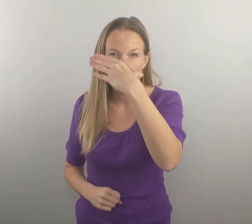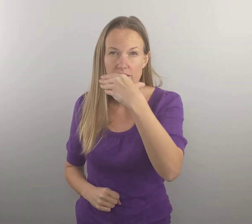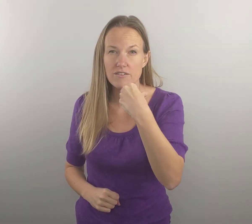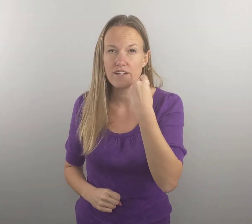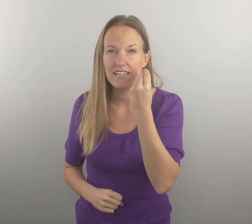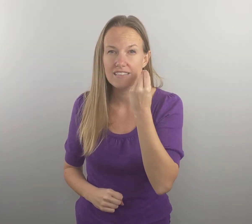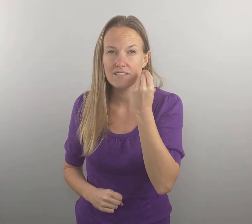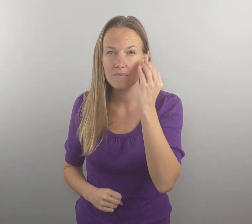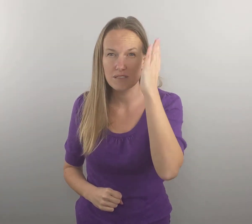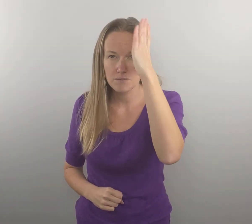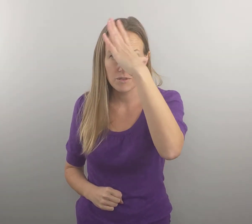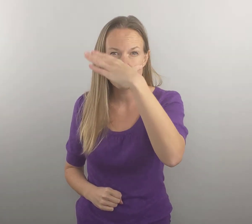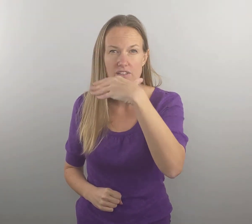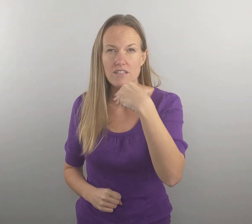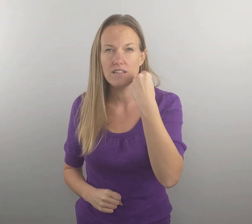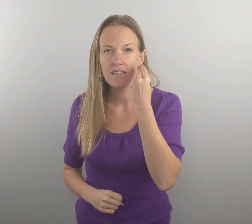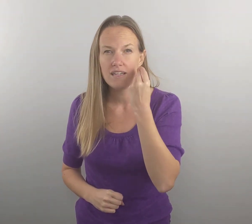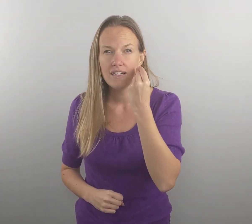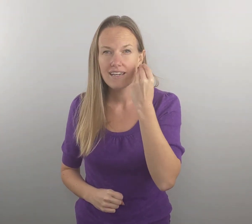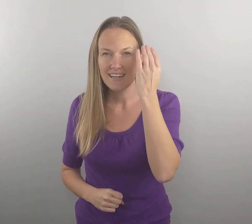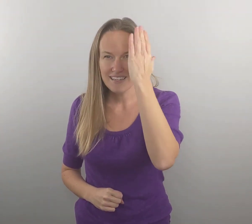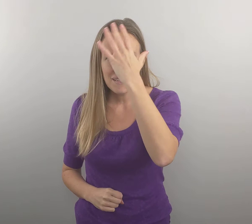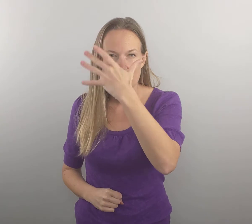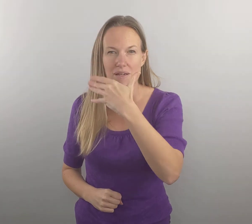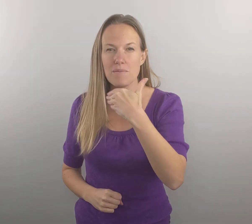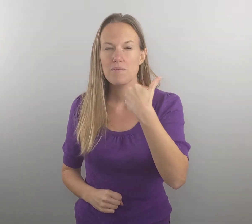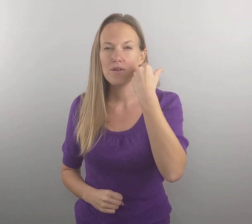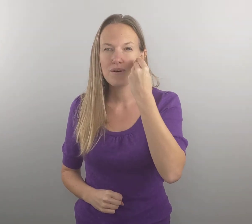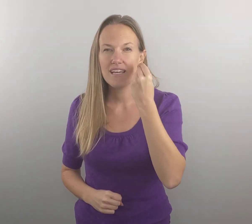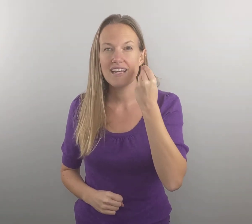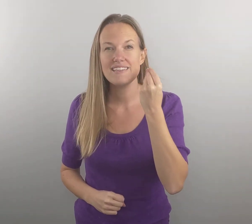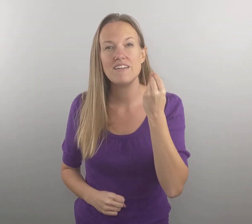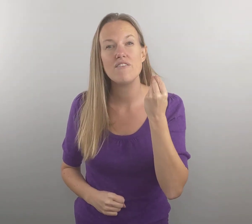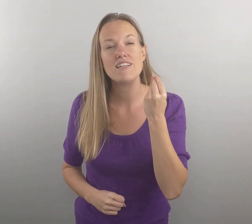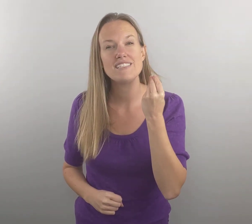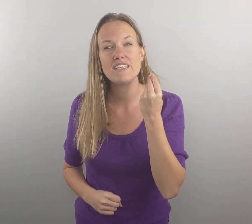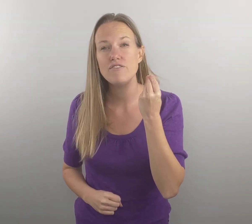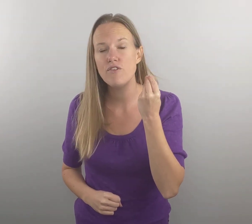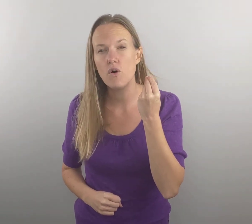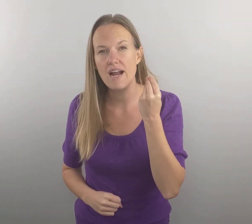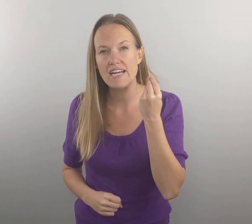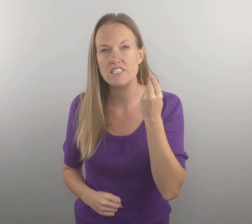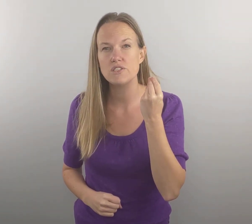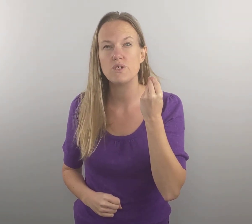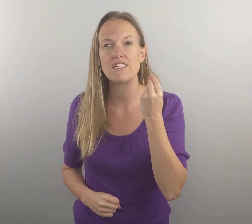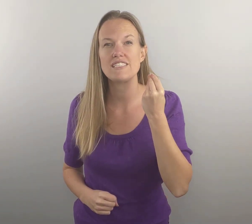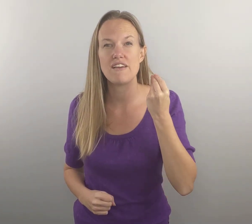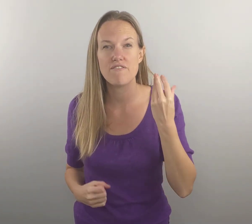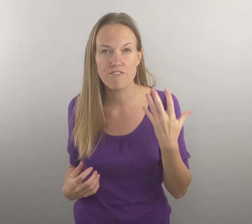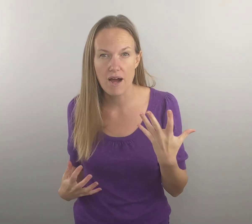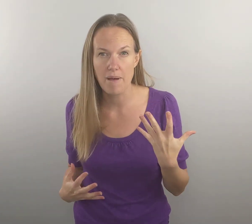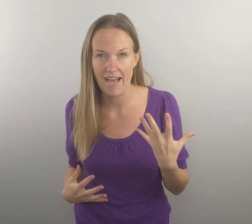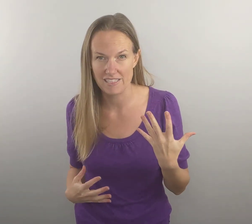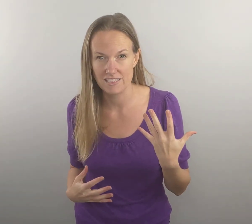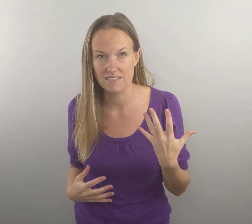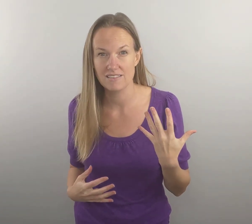your face if something's beautiful. Okay, beauty, and then instead of for ashes, we're going to say from ashes.